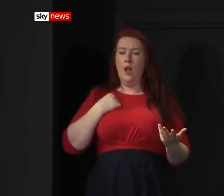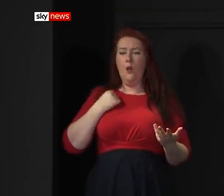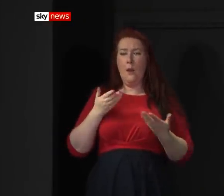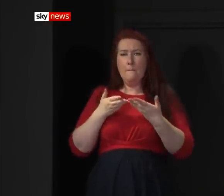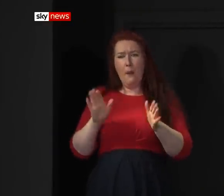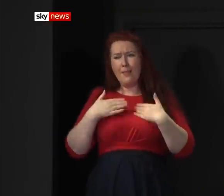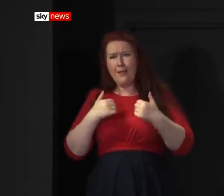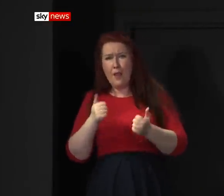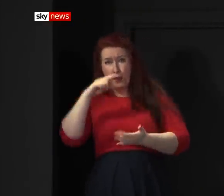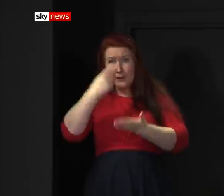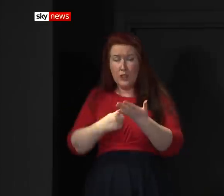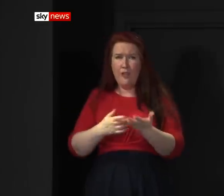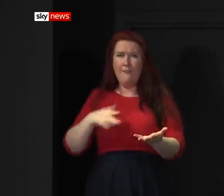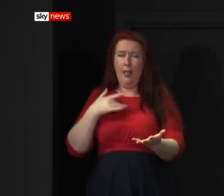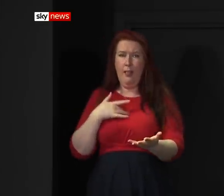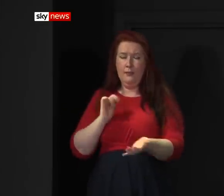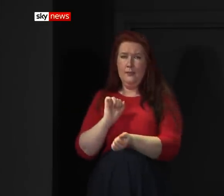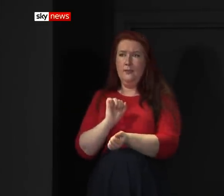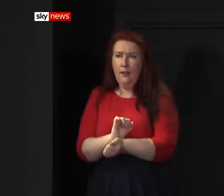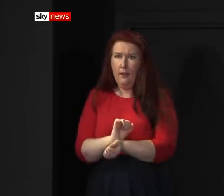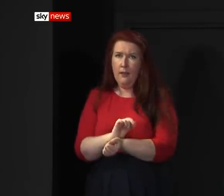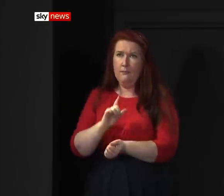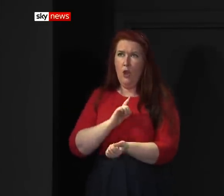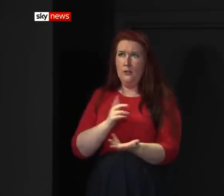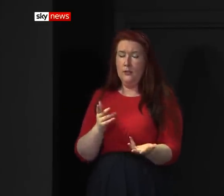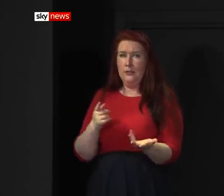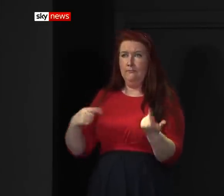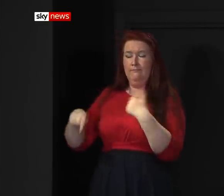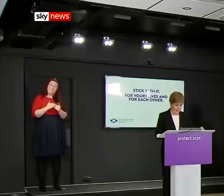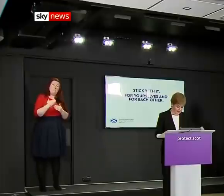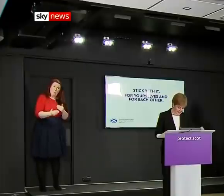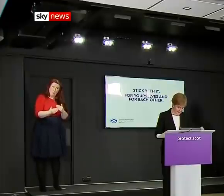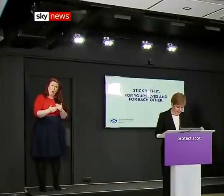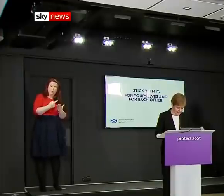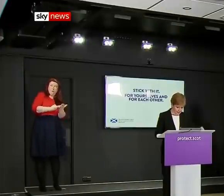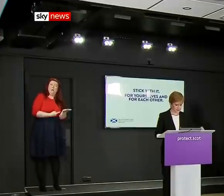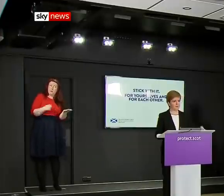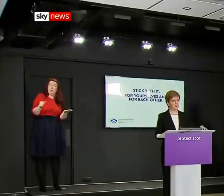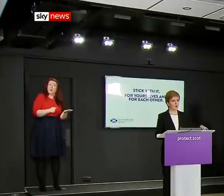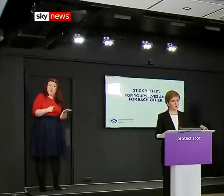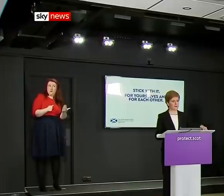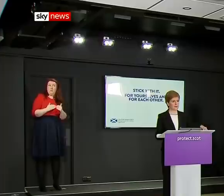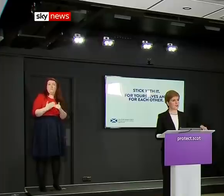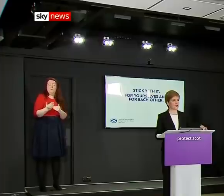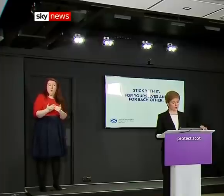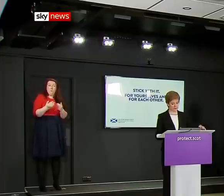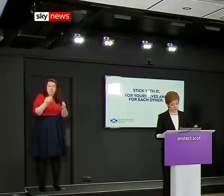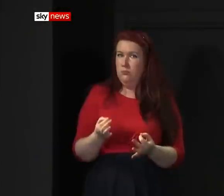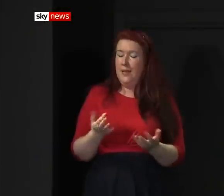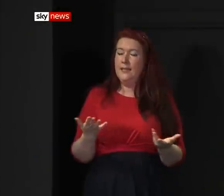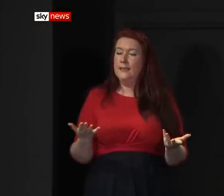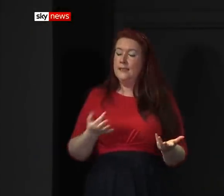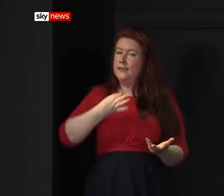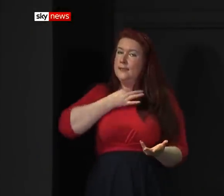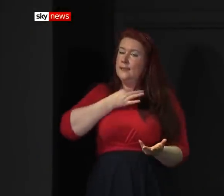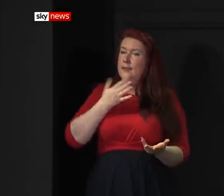health decisions by the lack of necessary economic mitigations. And there is a danger that what starts to hold us